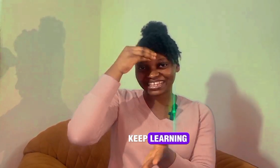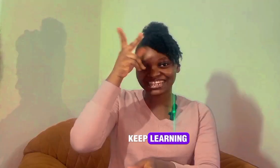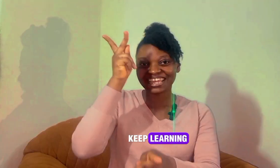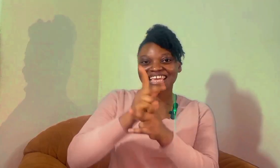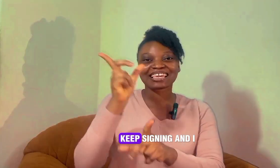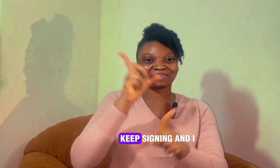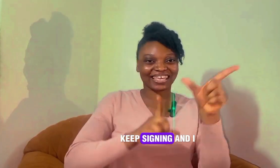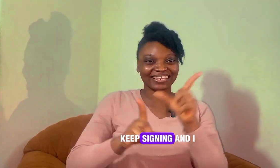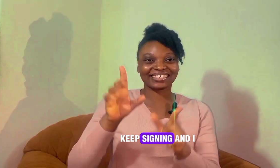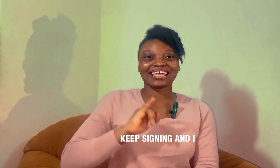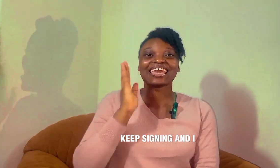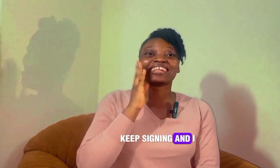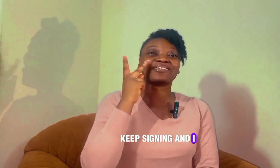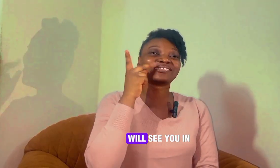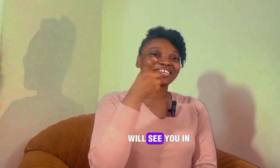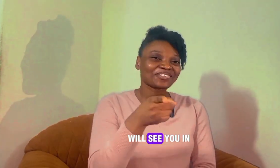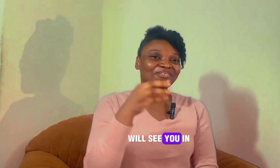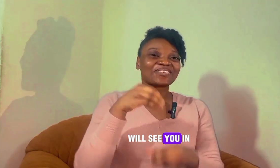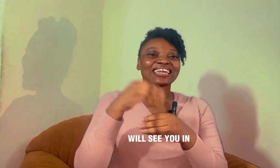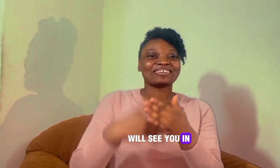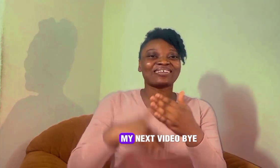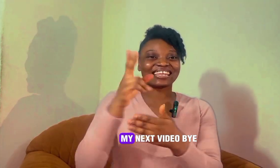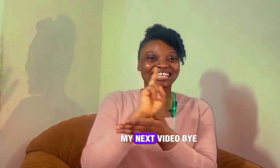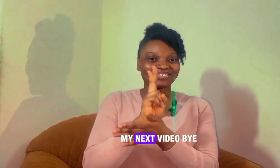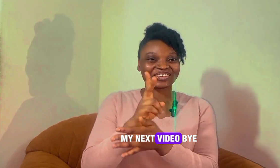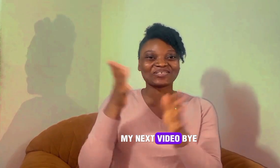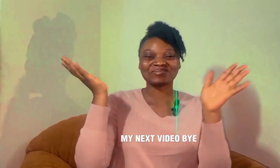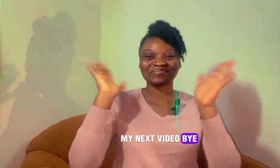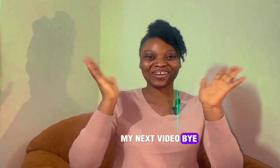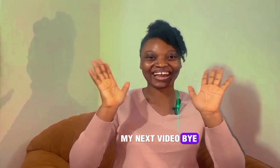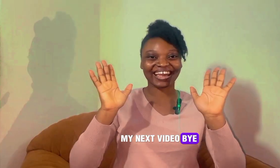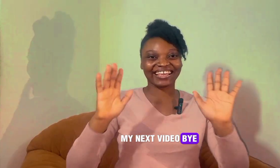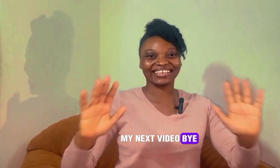learning, keep signing, and I will see you in my next video. Bye.